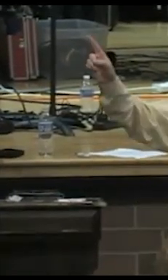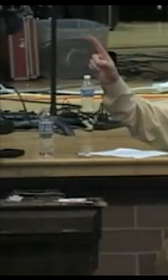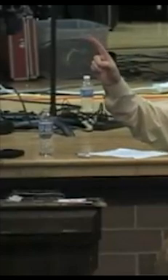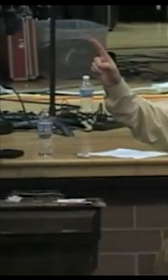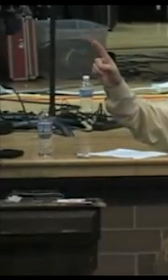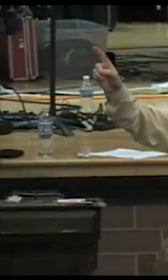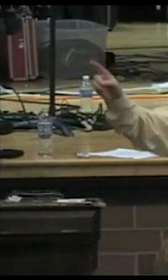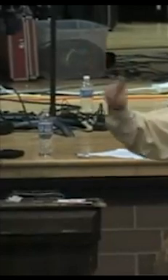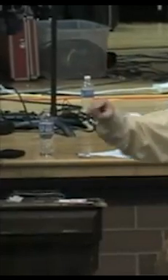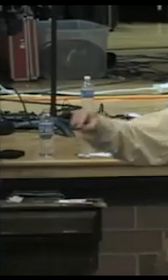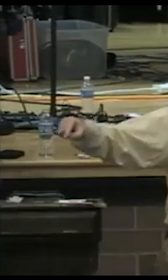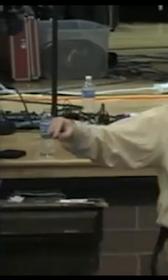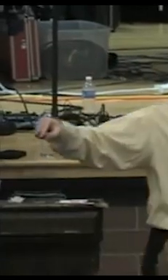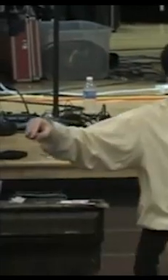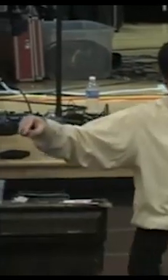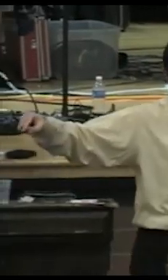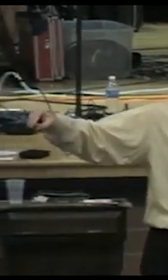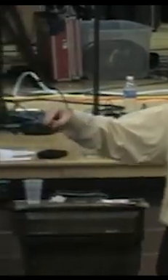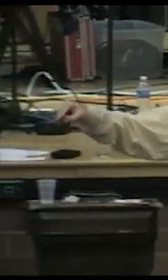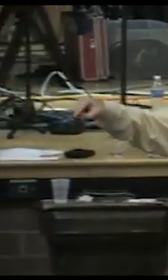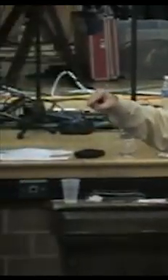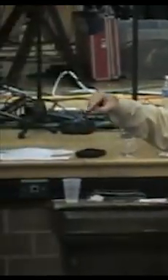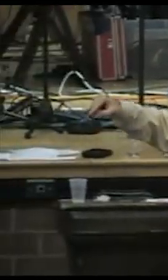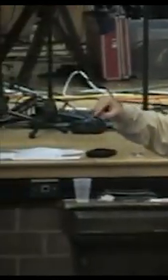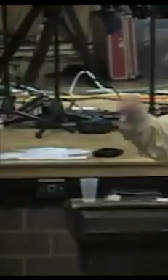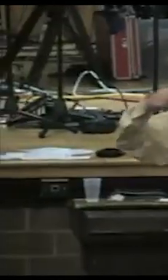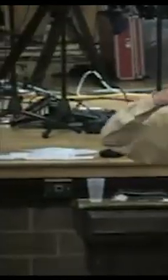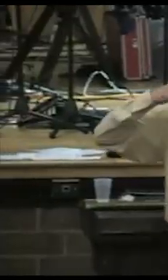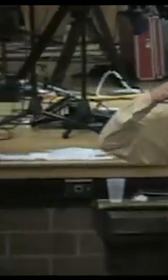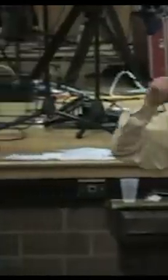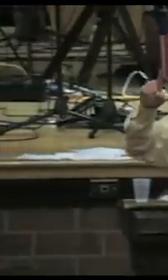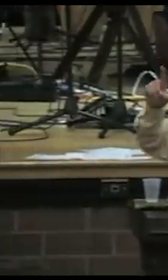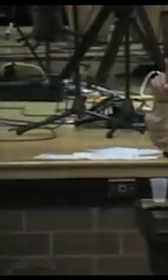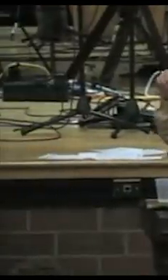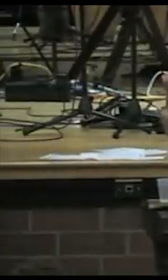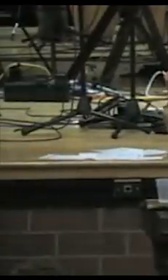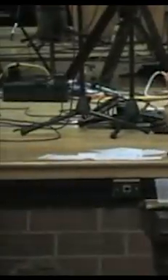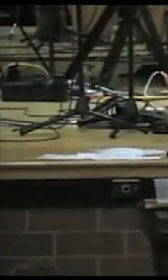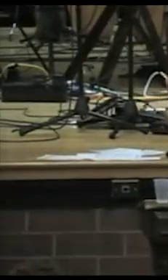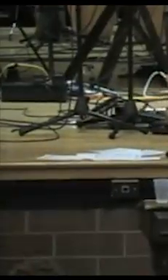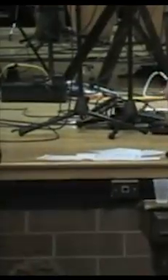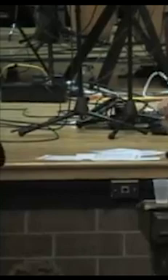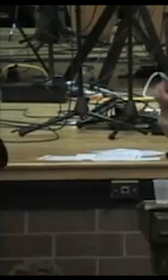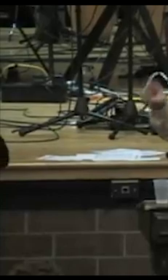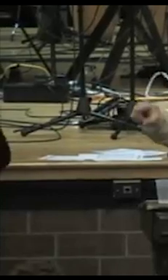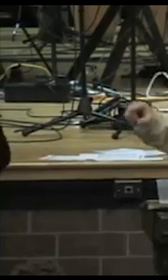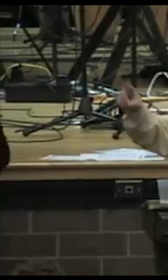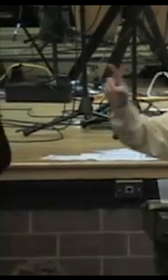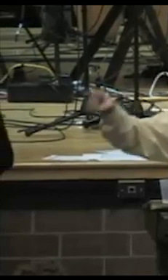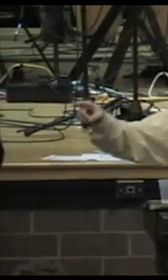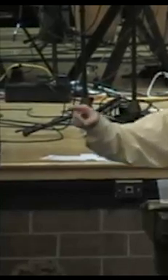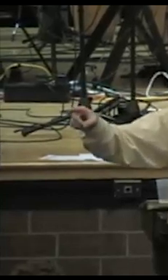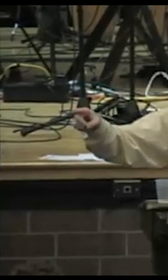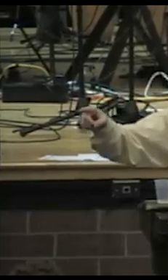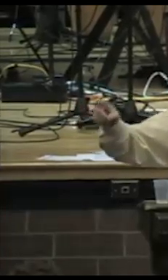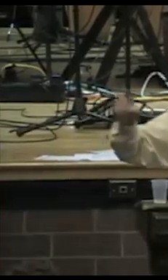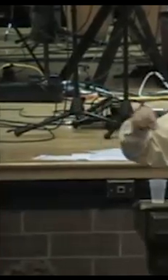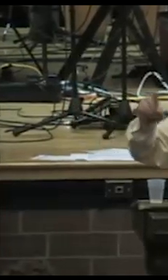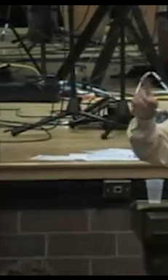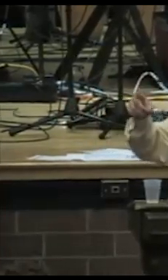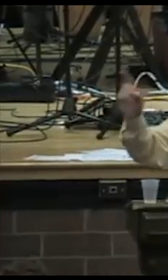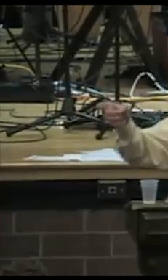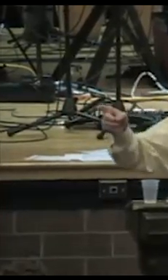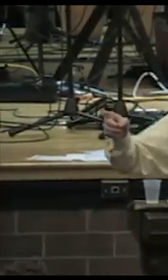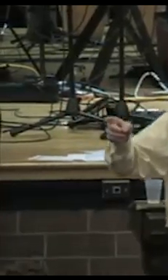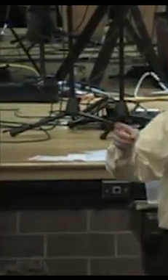else's house if that's good. Now, the husband needs to be the head of the house. I believe that. But how many two people know the two becoming one is